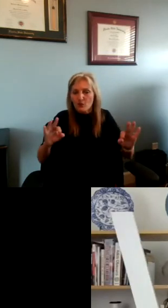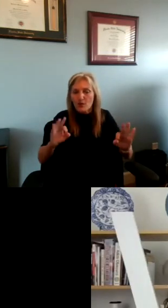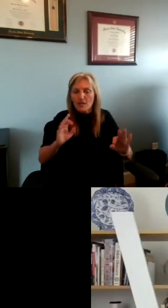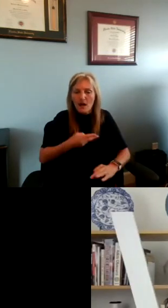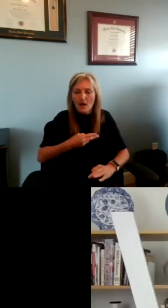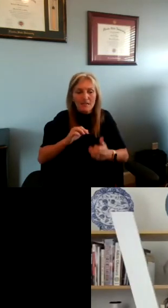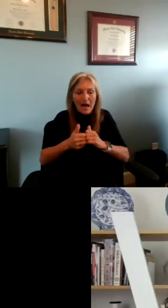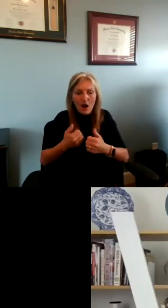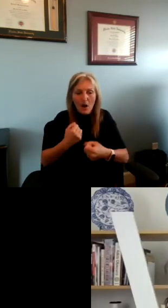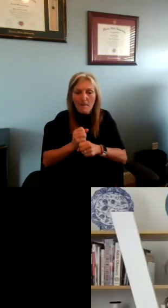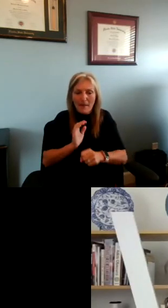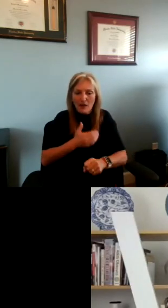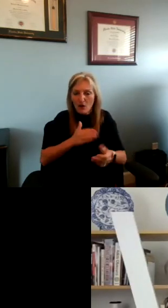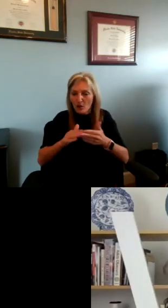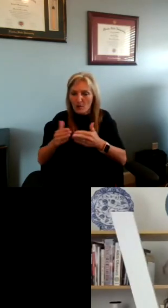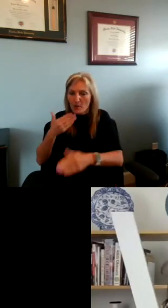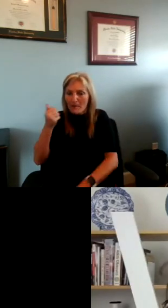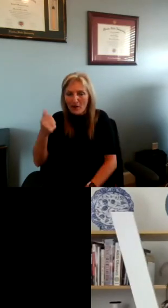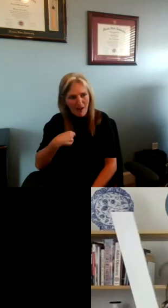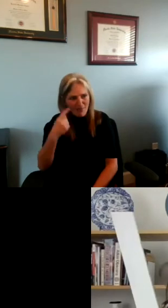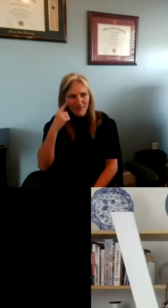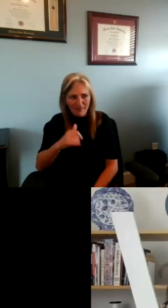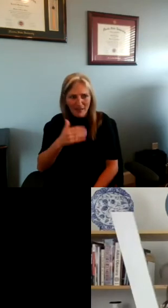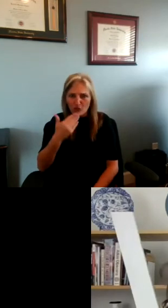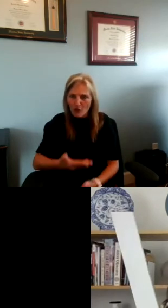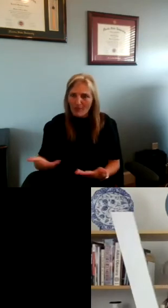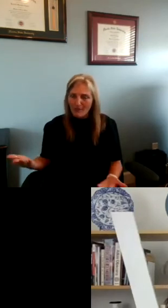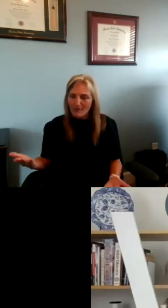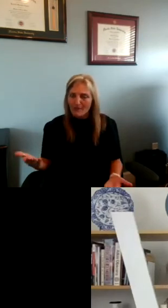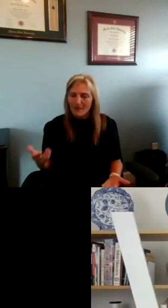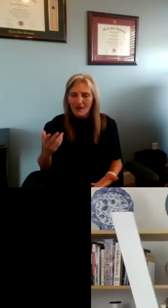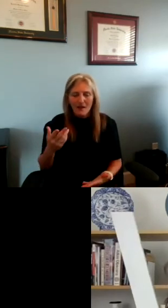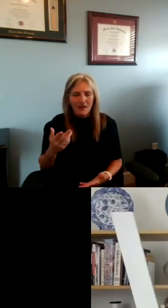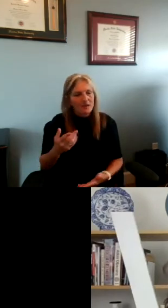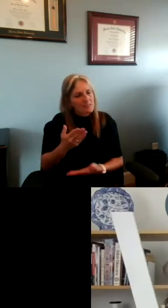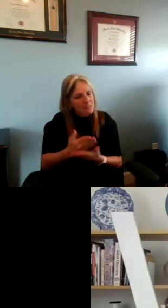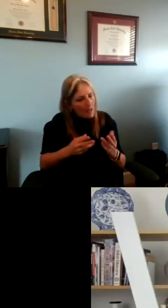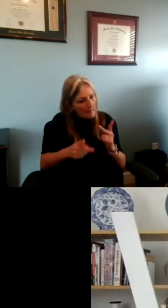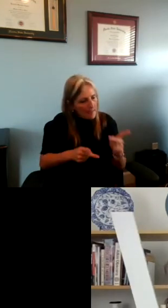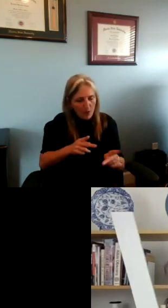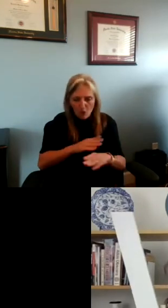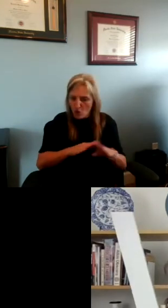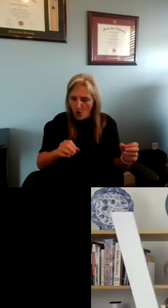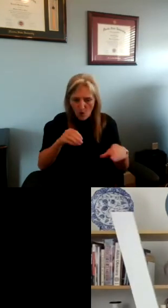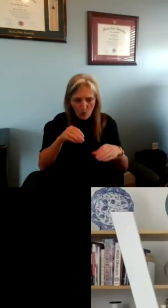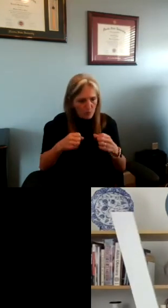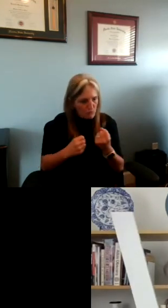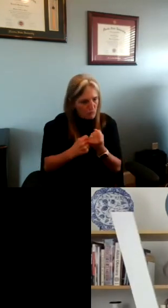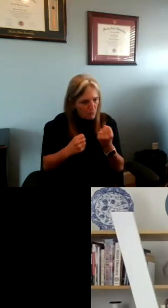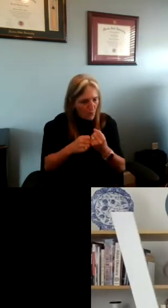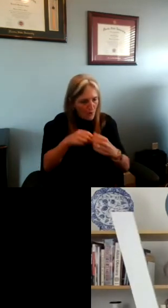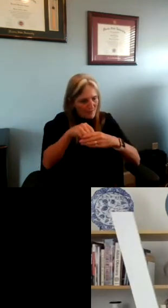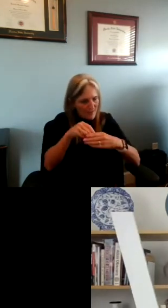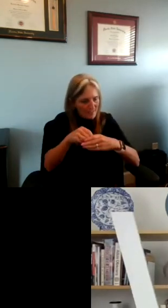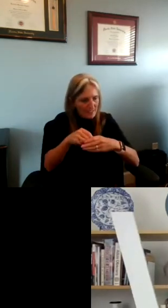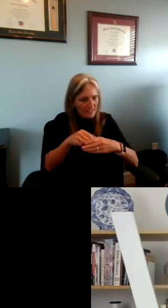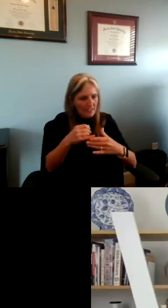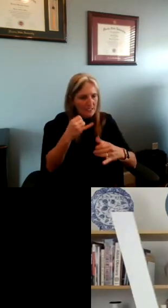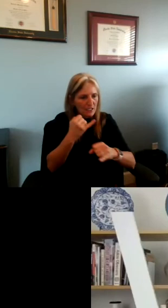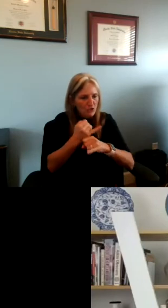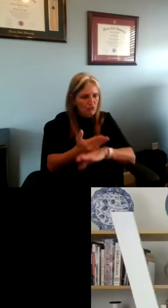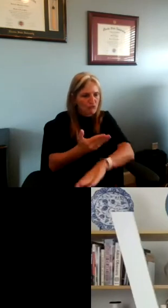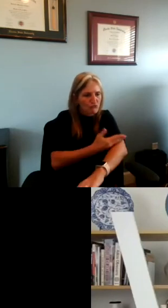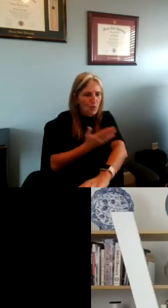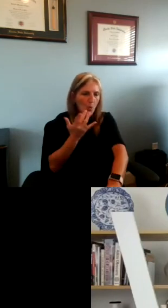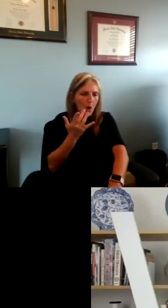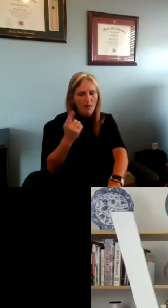communities better. I think that's a good thing. There are those who don't support investing in the improvement of institutions because they